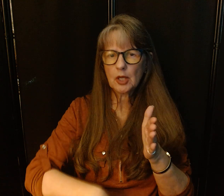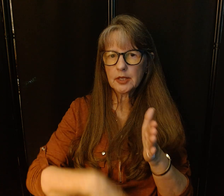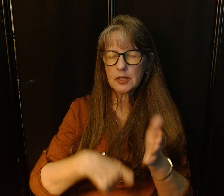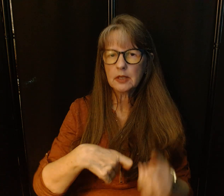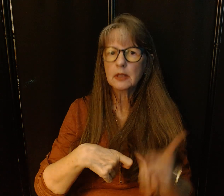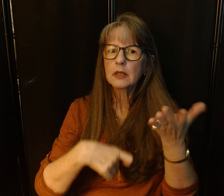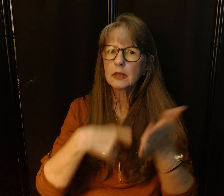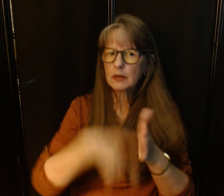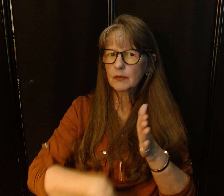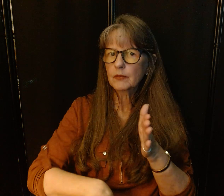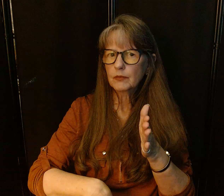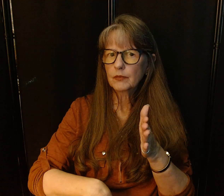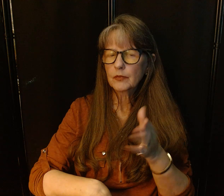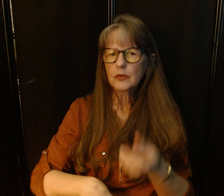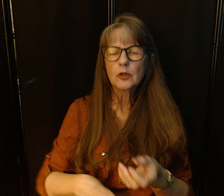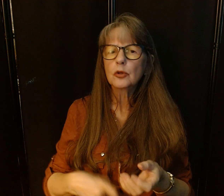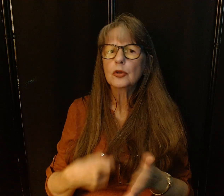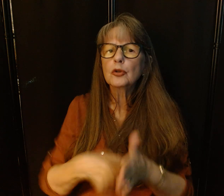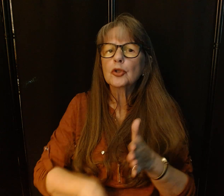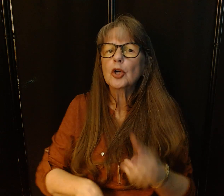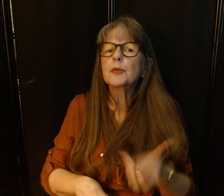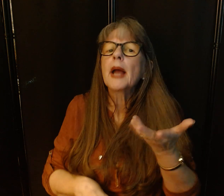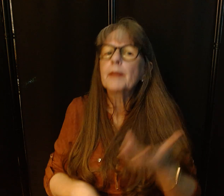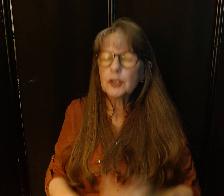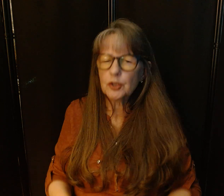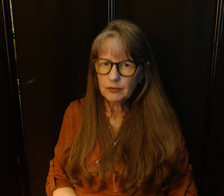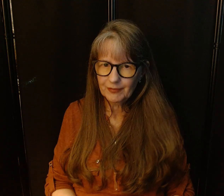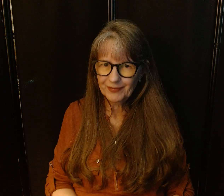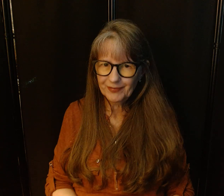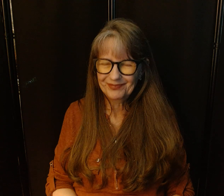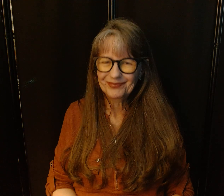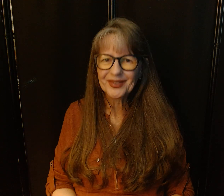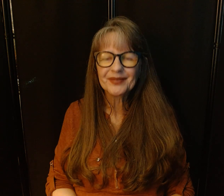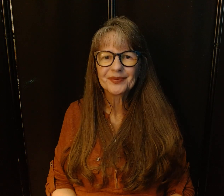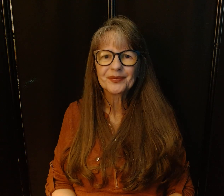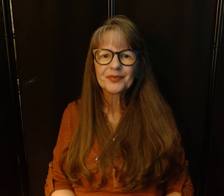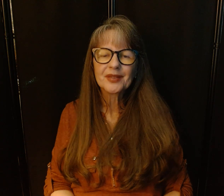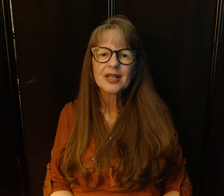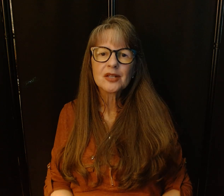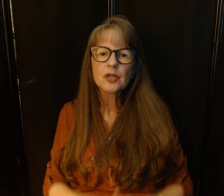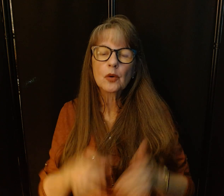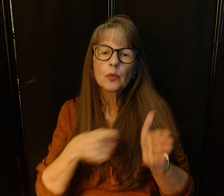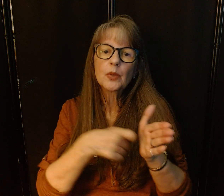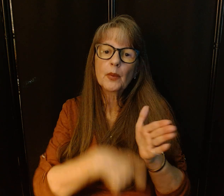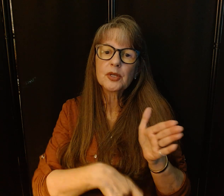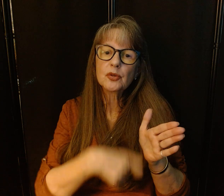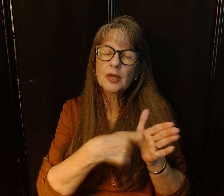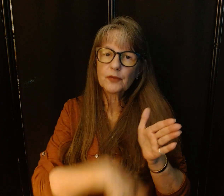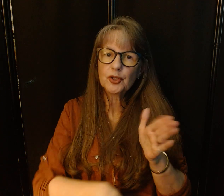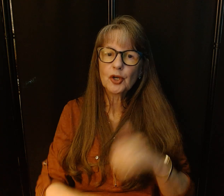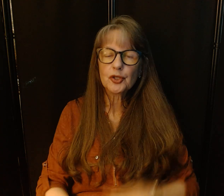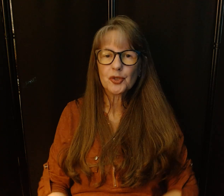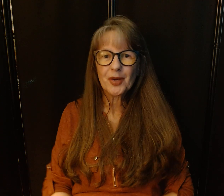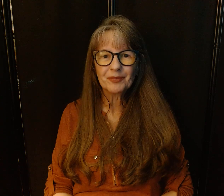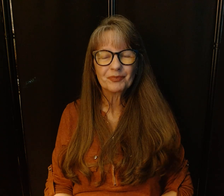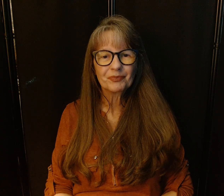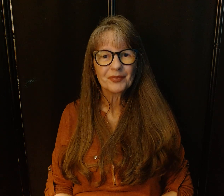cost? You're going to charge me how much? Right? So, we always use that for charge as well.